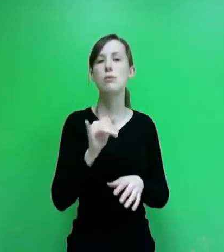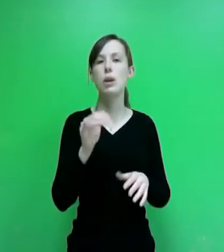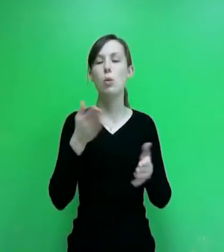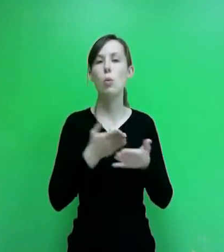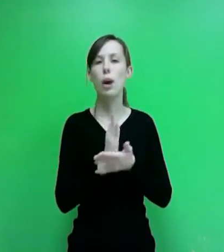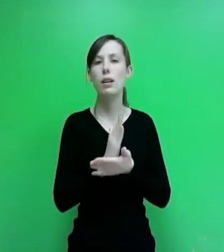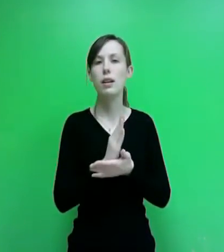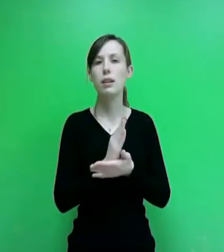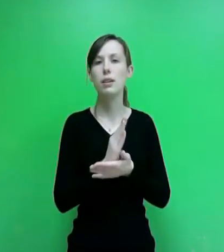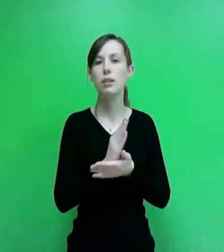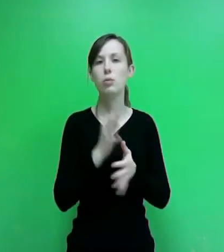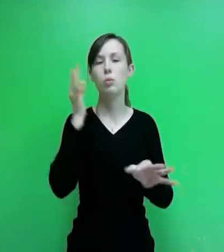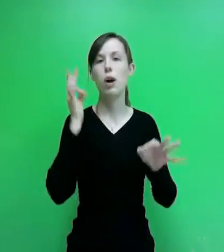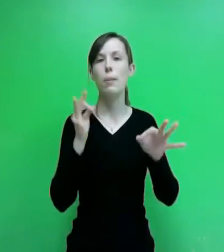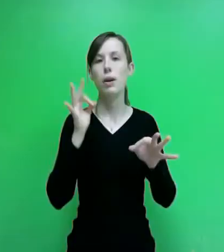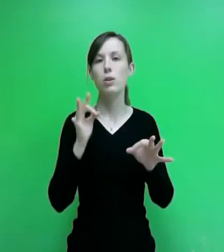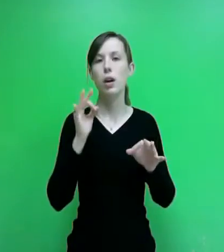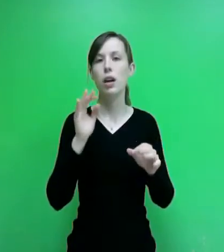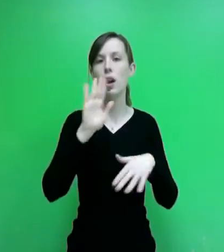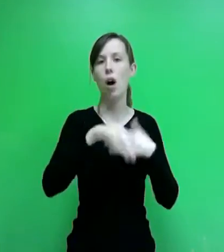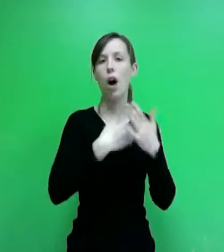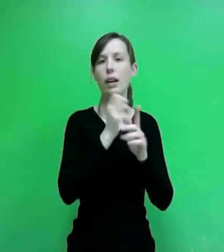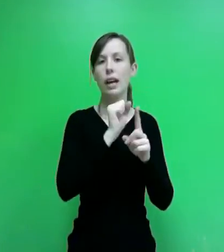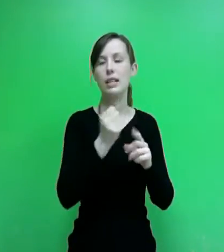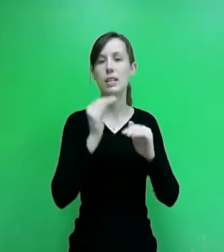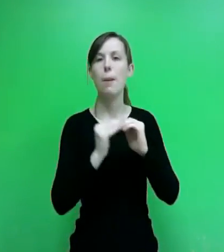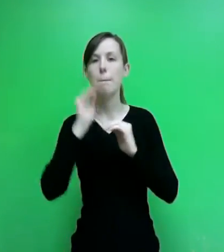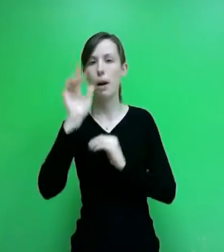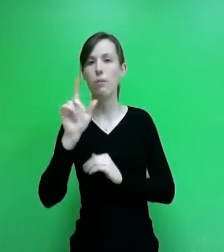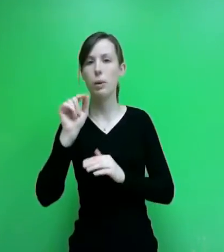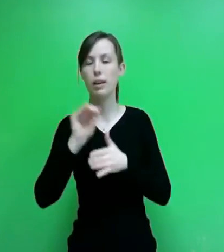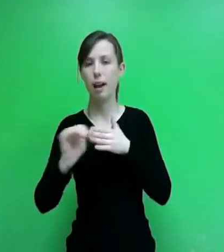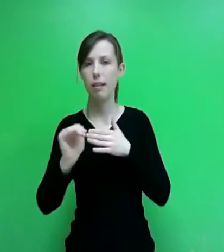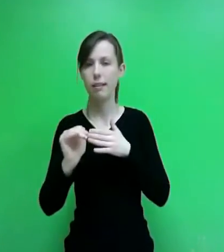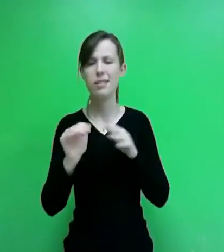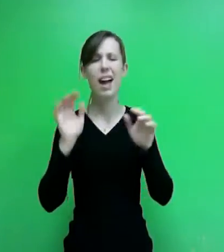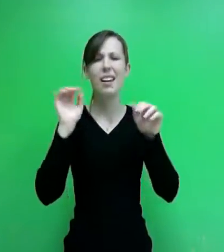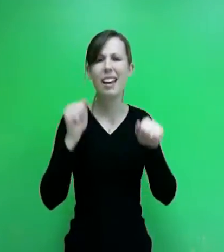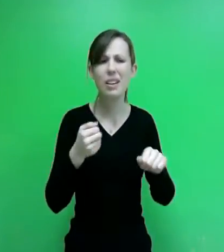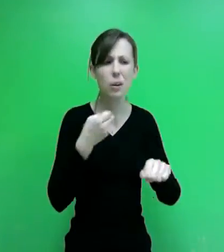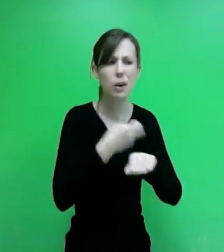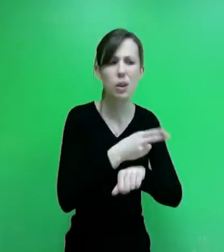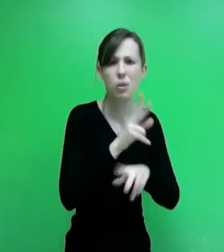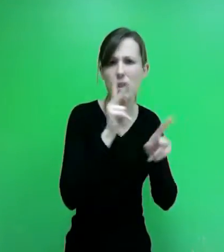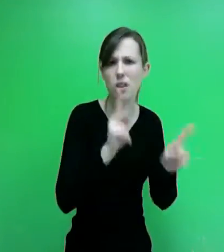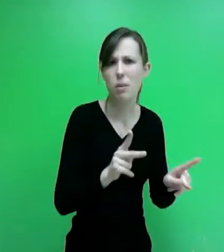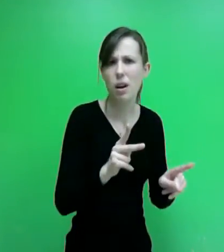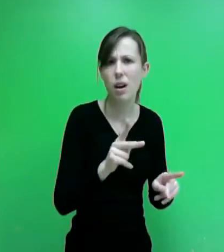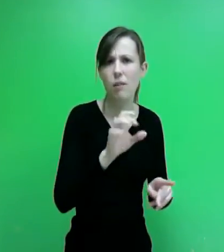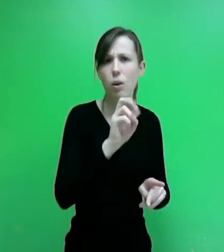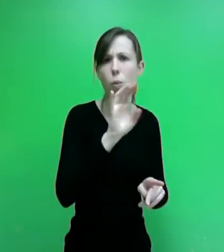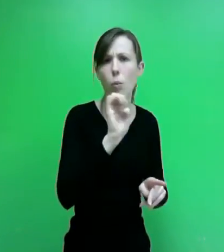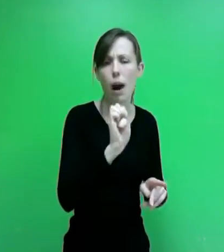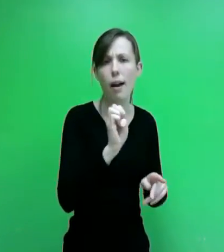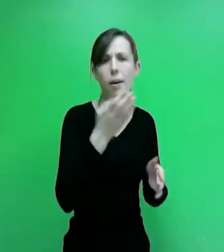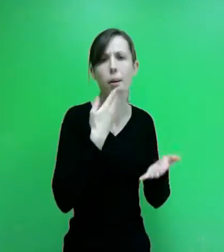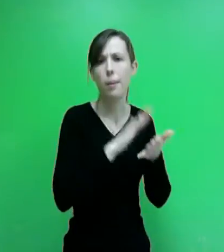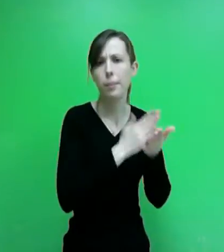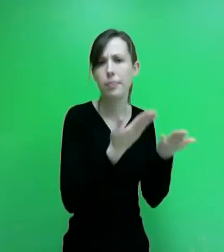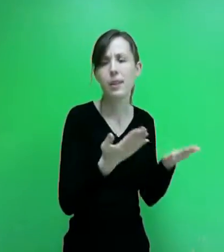$20. Can you accuse someone of a crime? Let me give you an example. If one of you steals